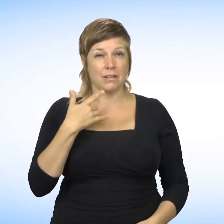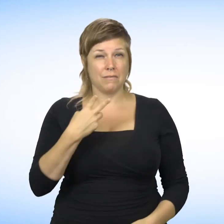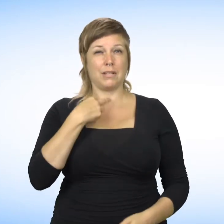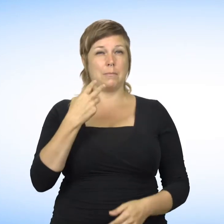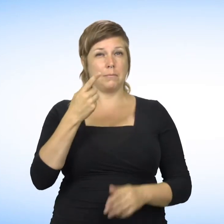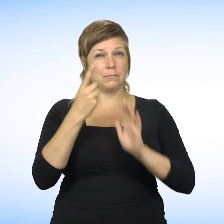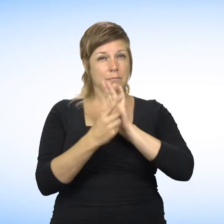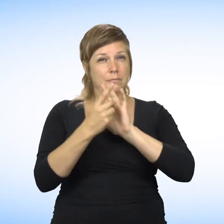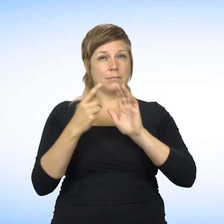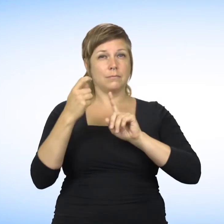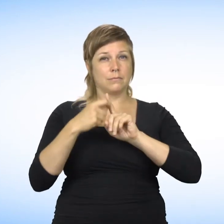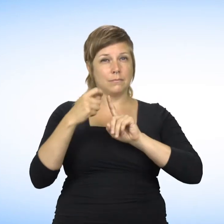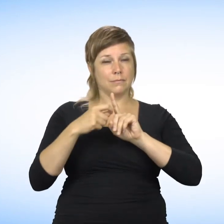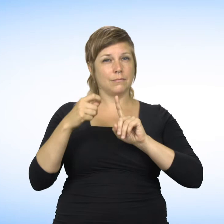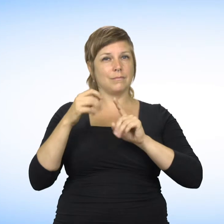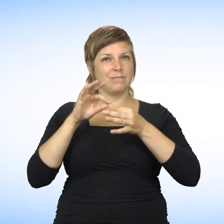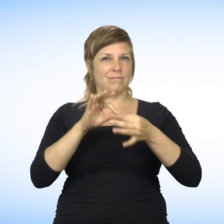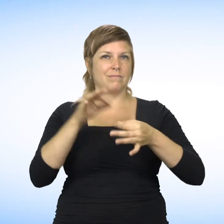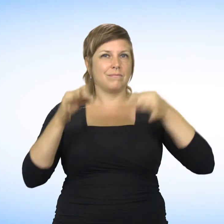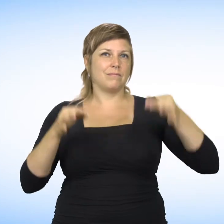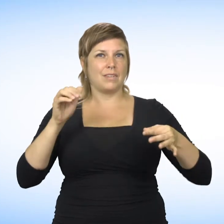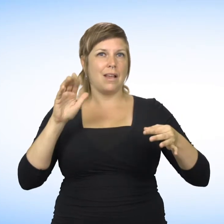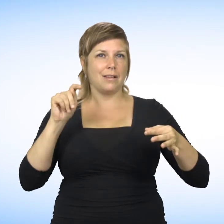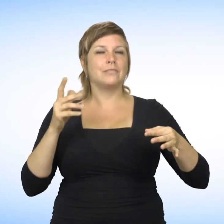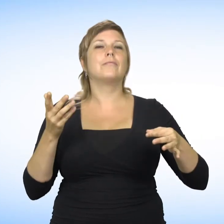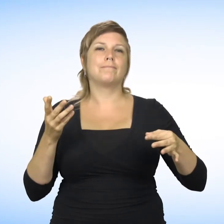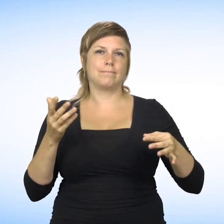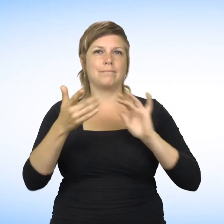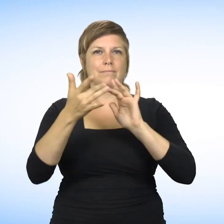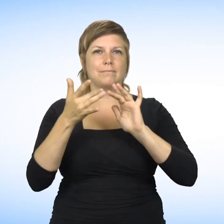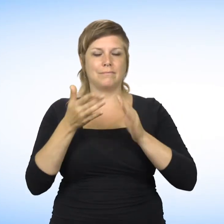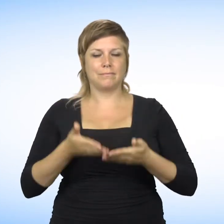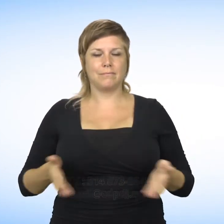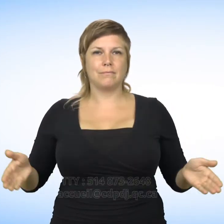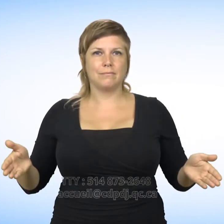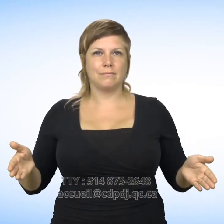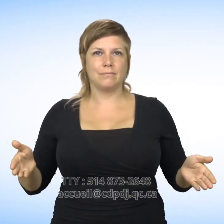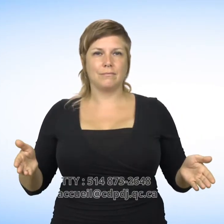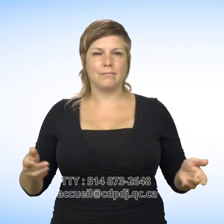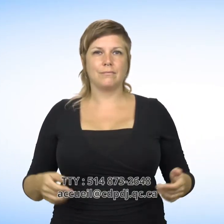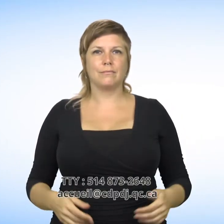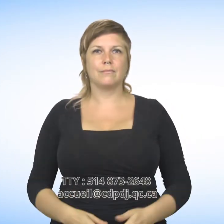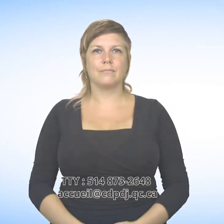If you think you are a victim of discrimination or harassment with respect to a juridical act, contact us by TTY